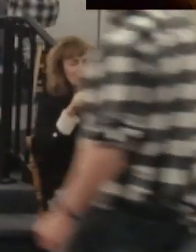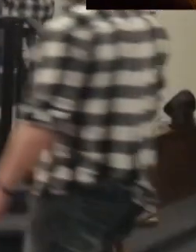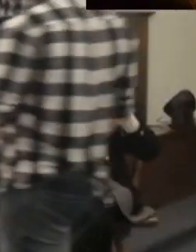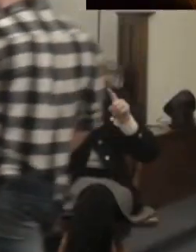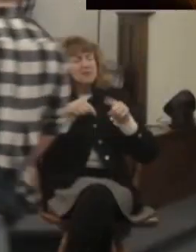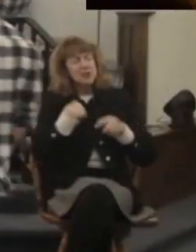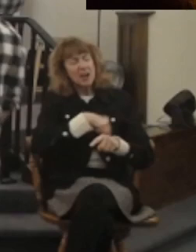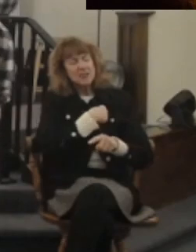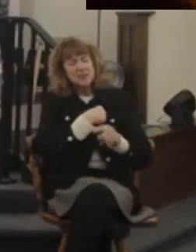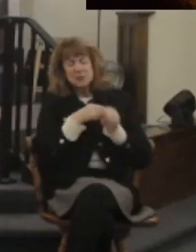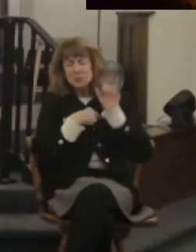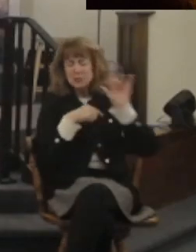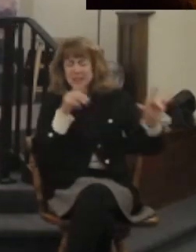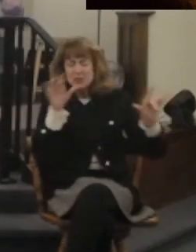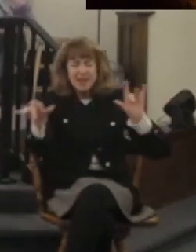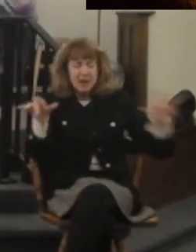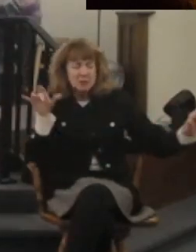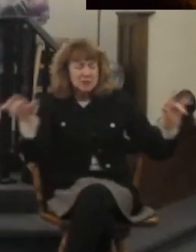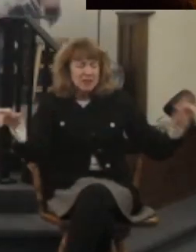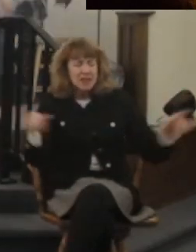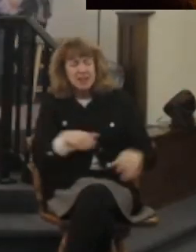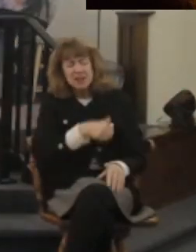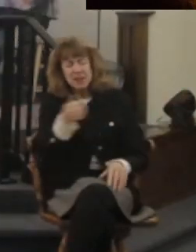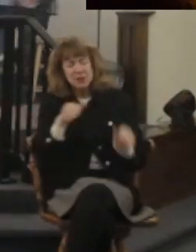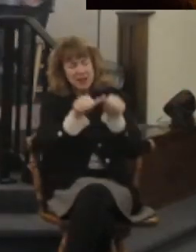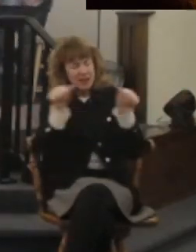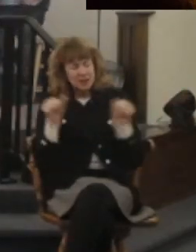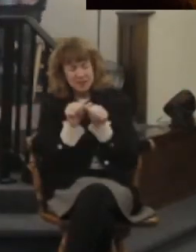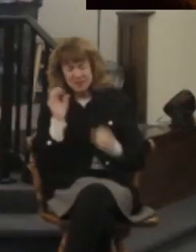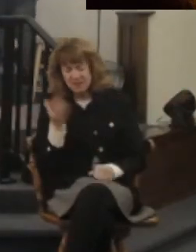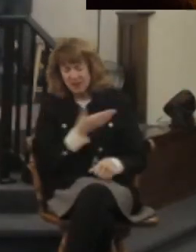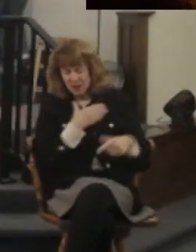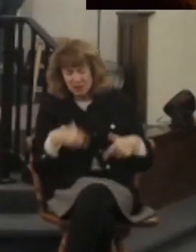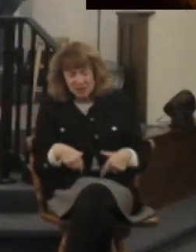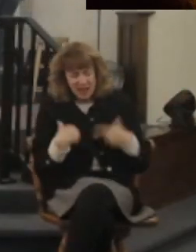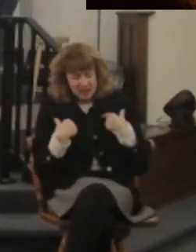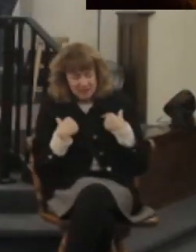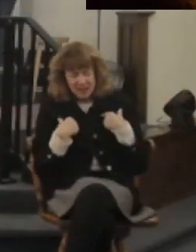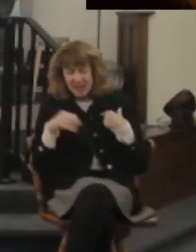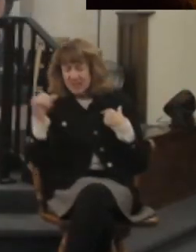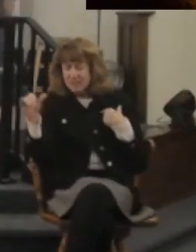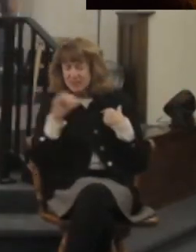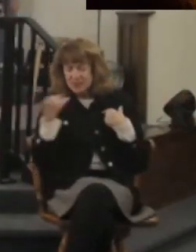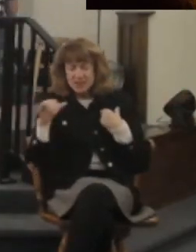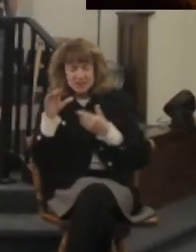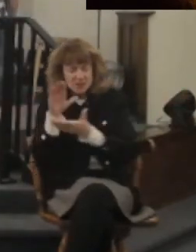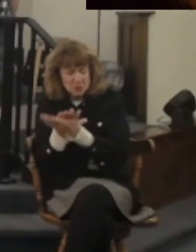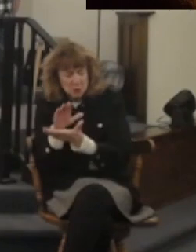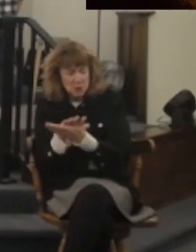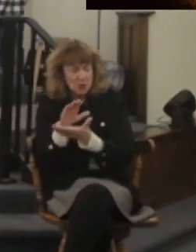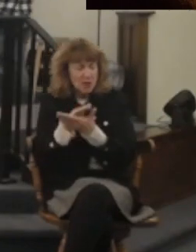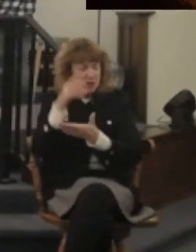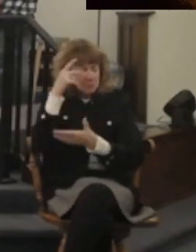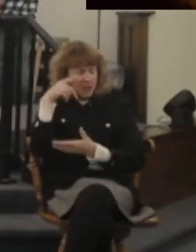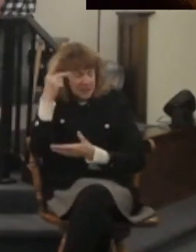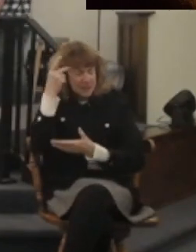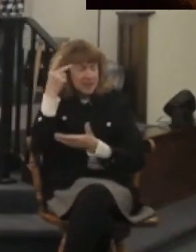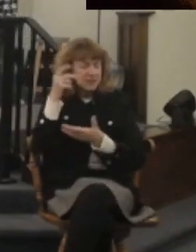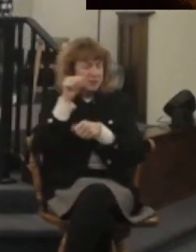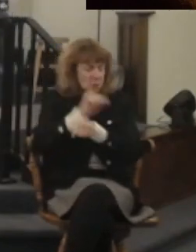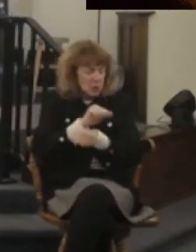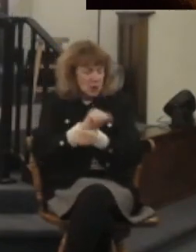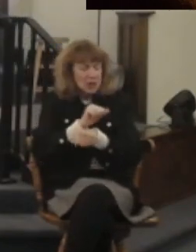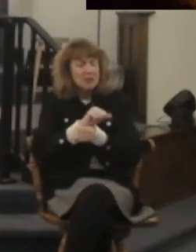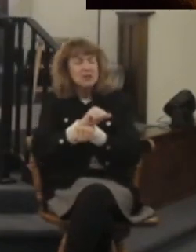into all aspects of our lives, those aspects of our lives such as our politics, such as school, work,